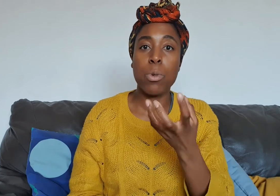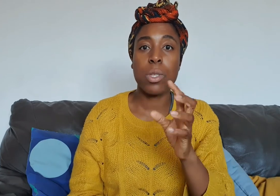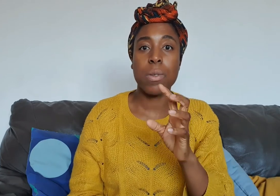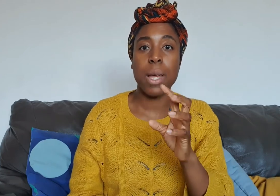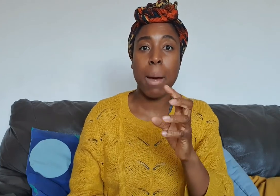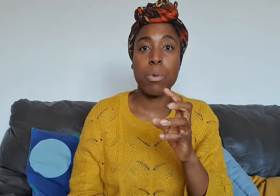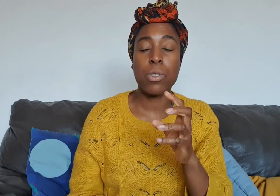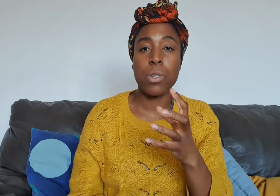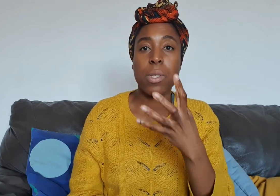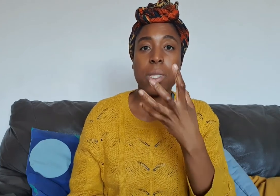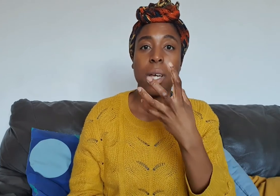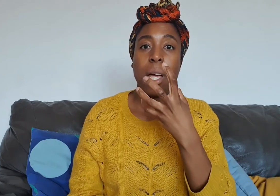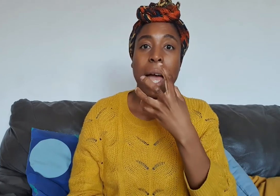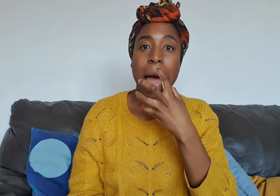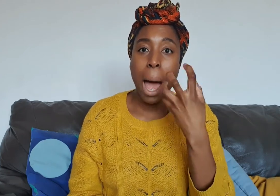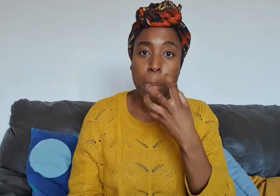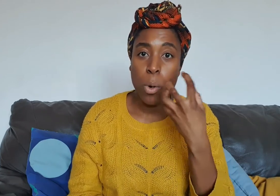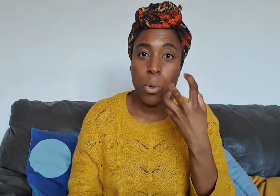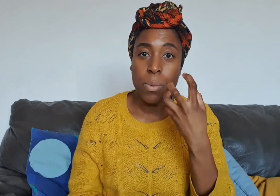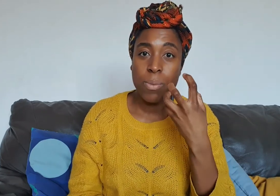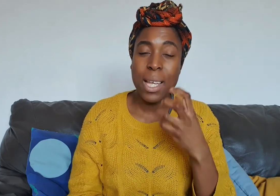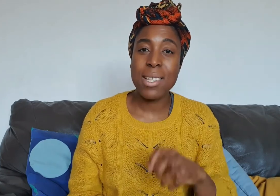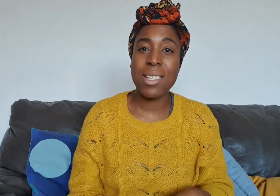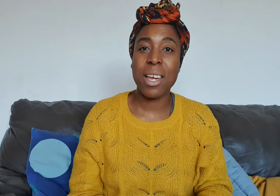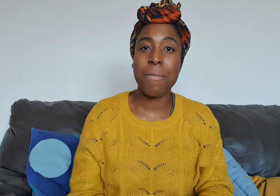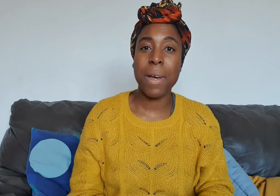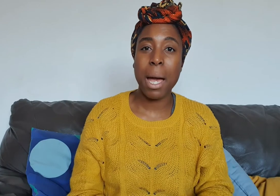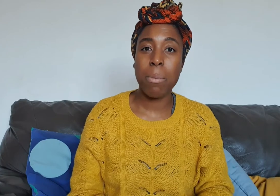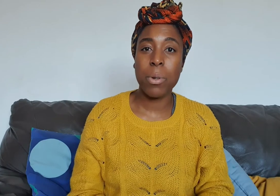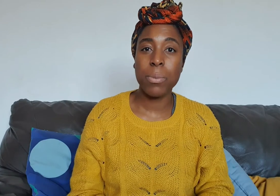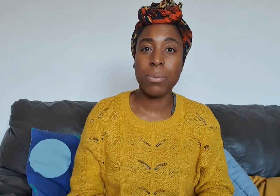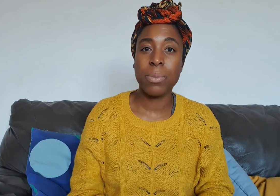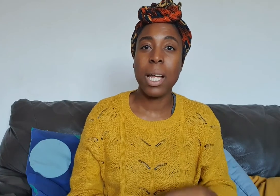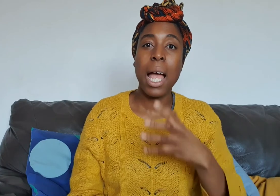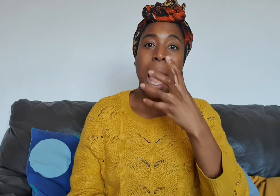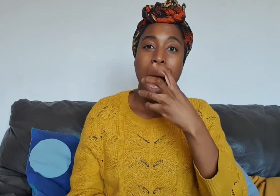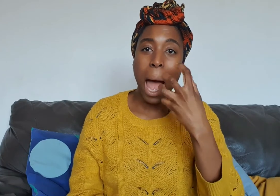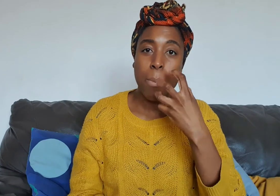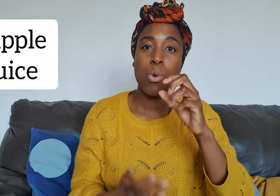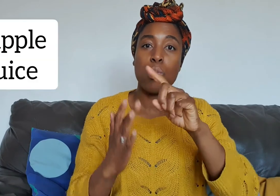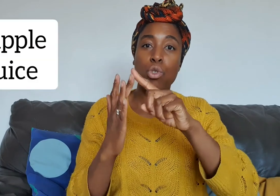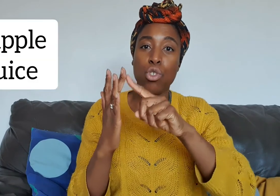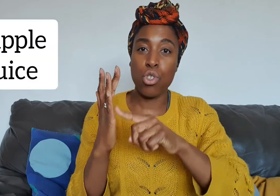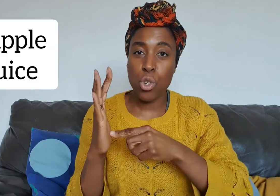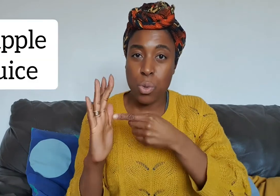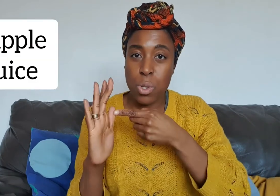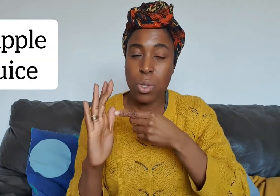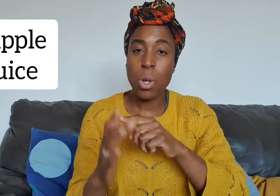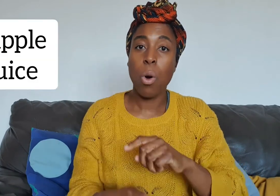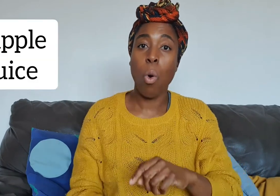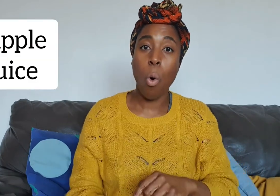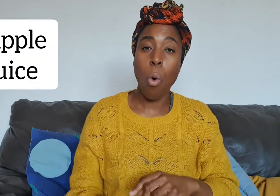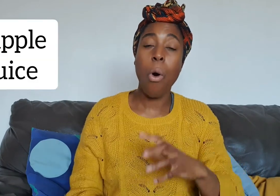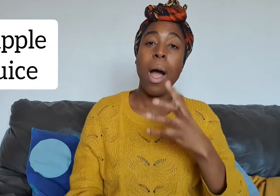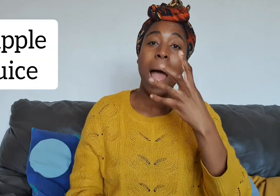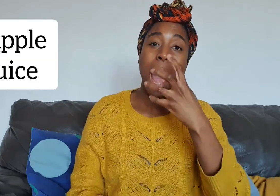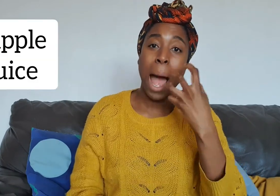So apple juice. Apple, that's the sign for apple. Apple juice. Or